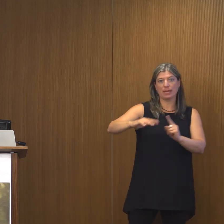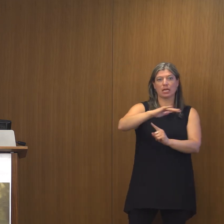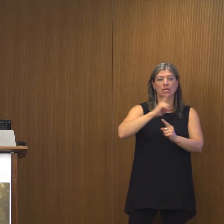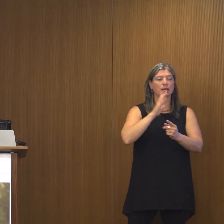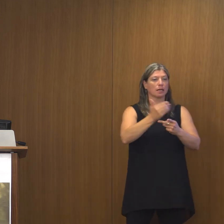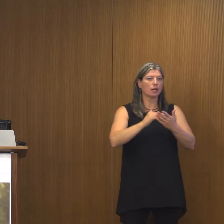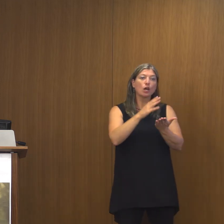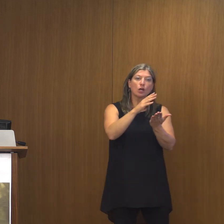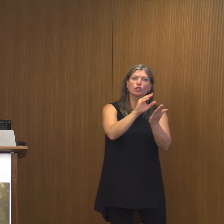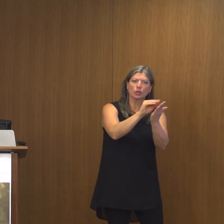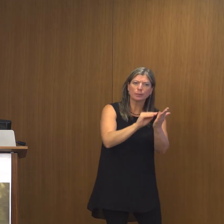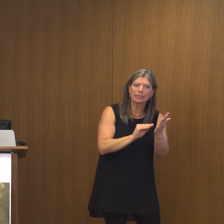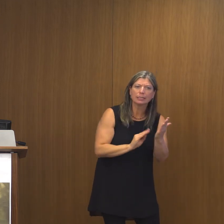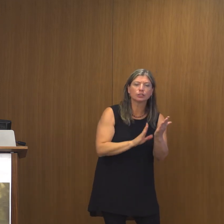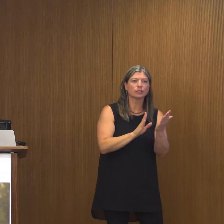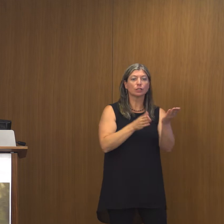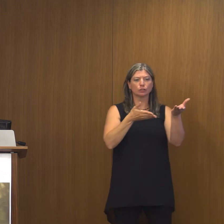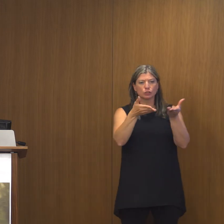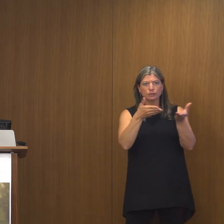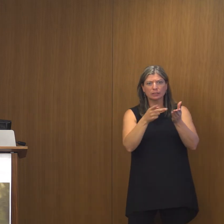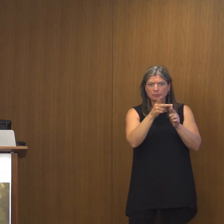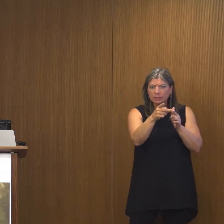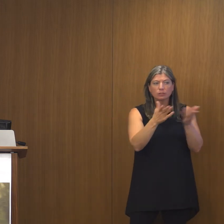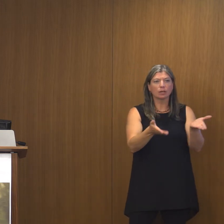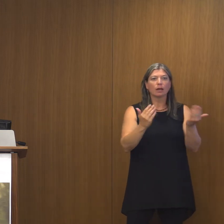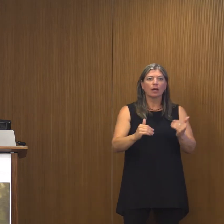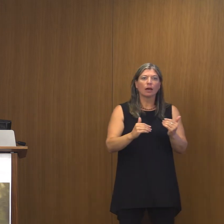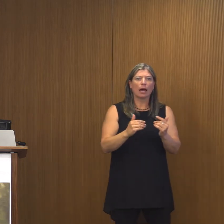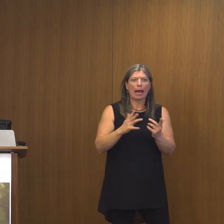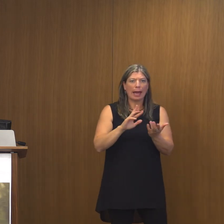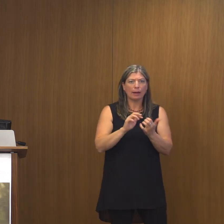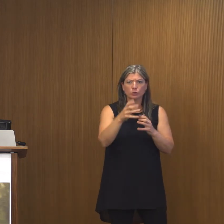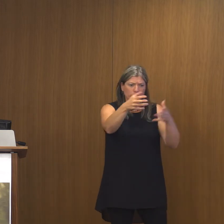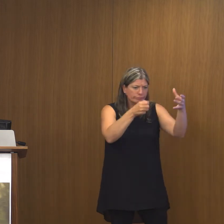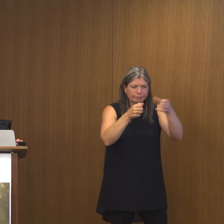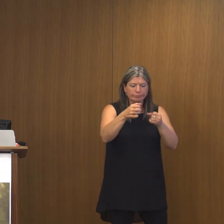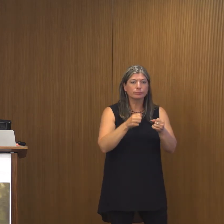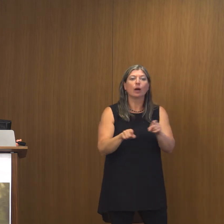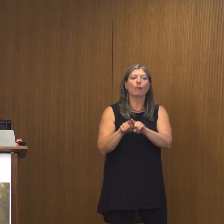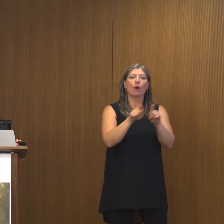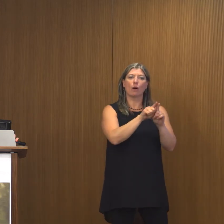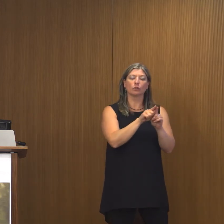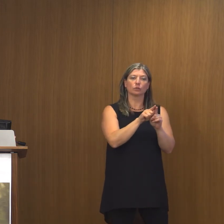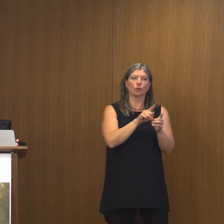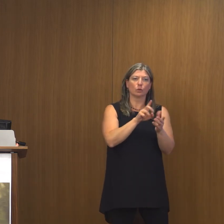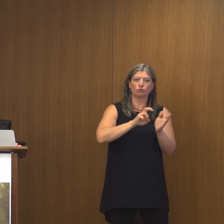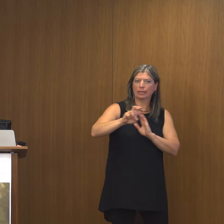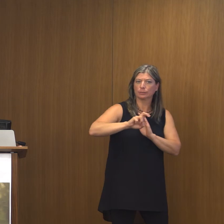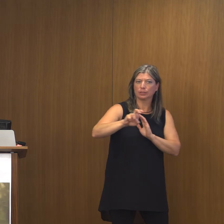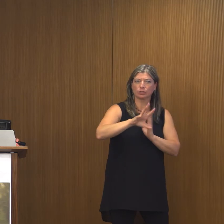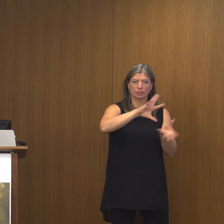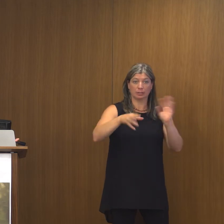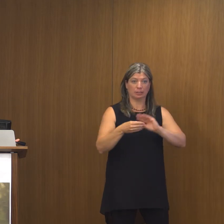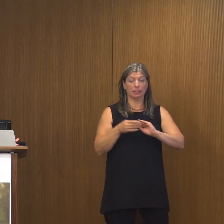well, services, procurement, and transportation. And of course that a lot of the research evidence was focusing